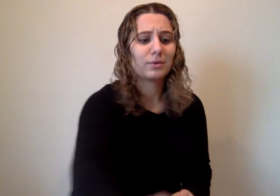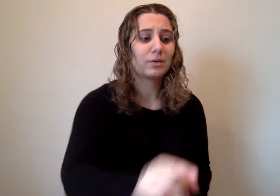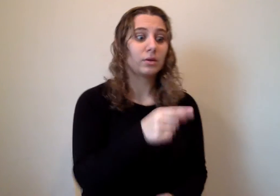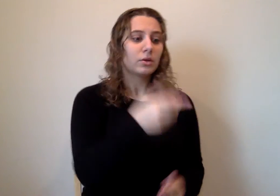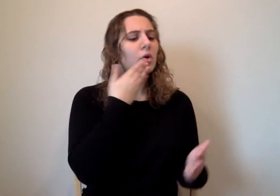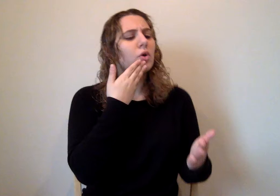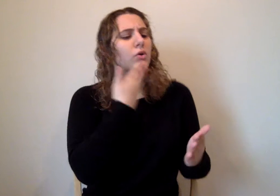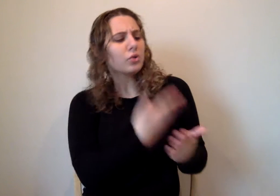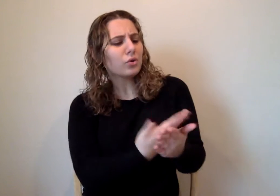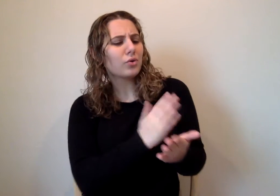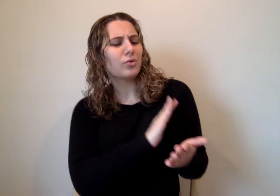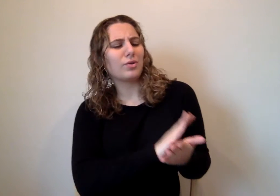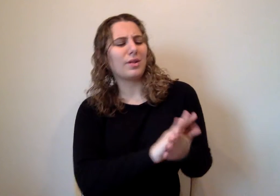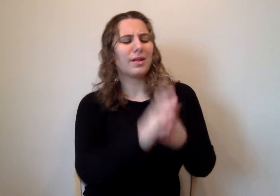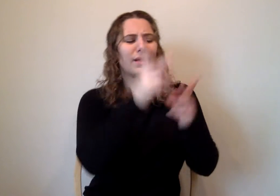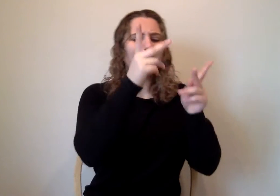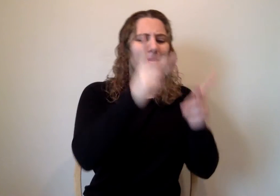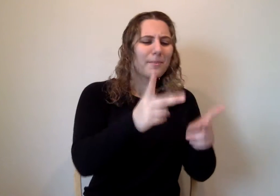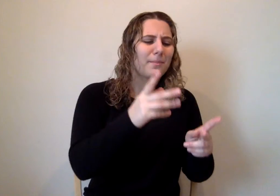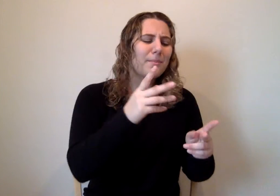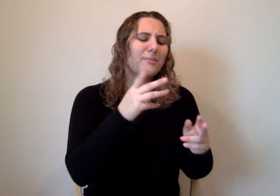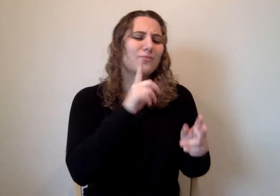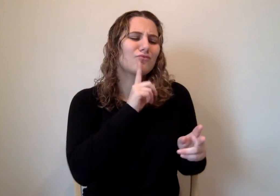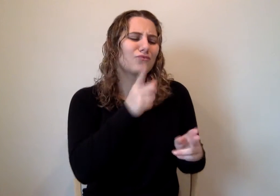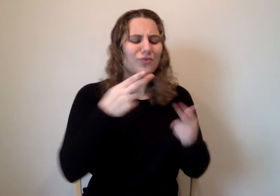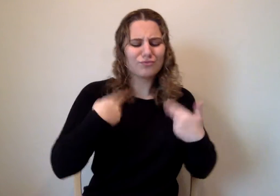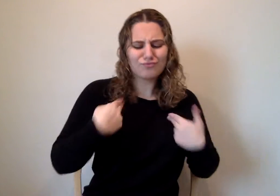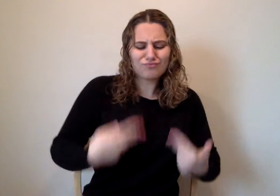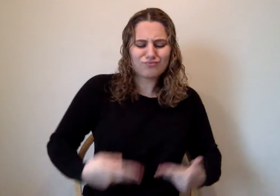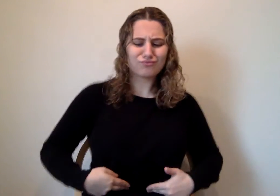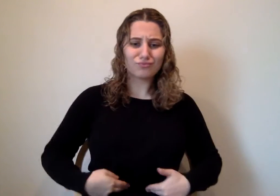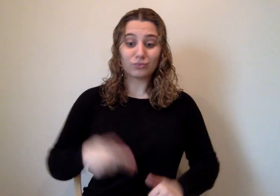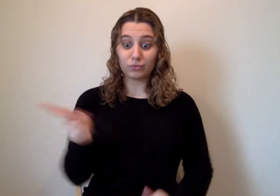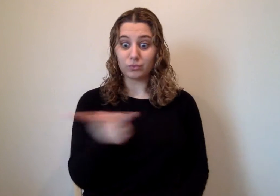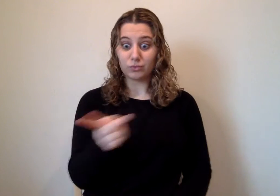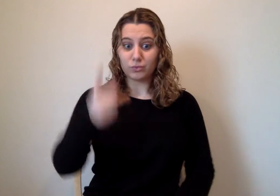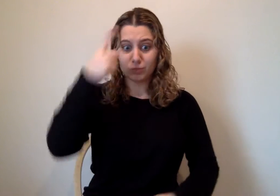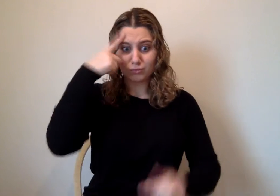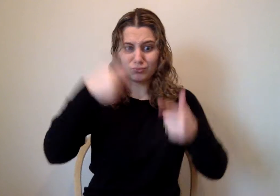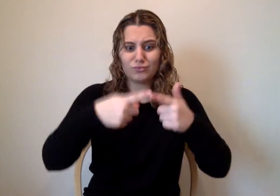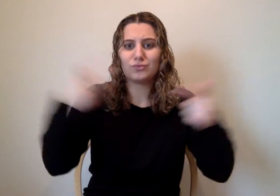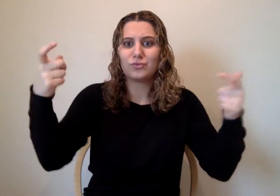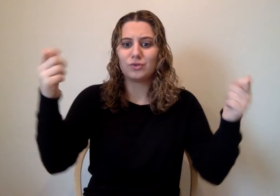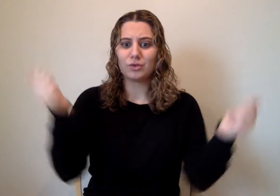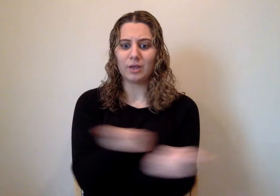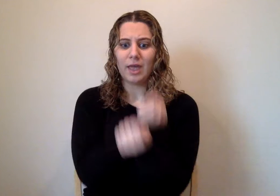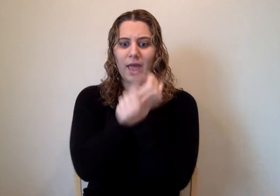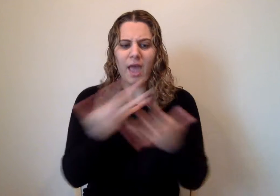Now, at that time, there was very little that the two agreed upon. After all, Hamilton thought we should have had a